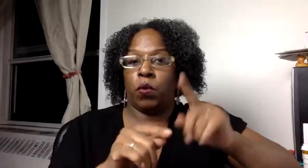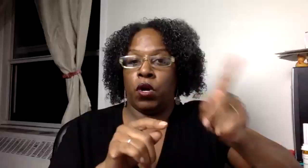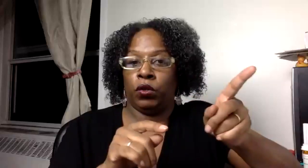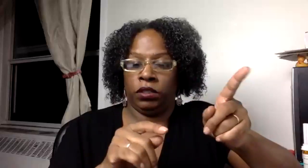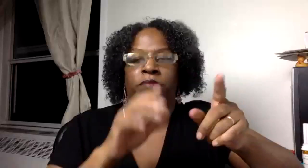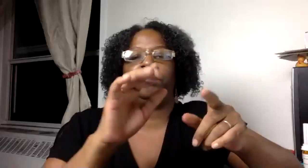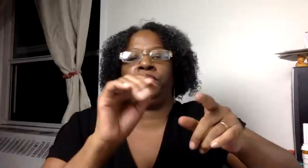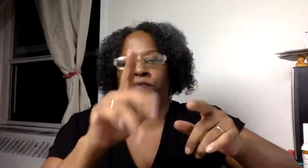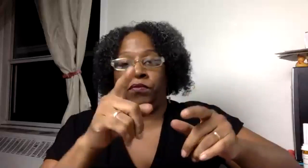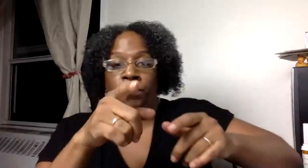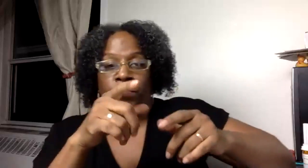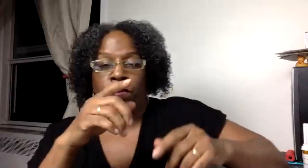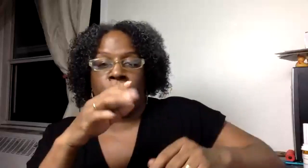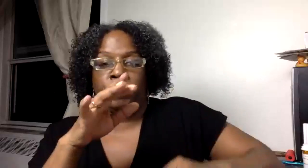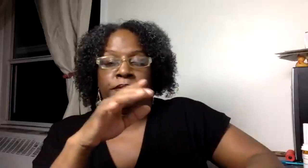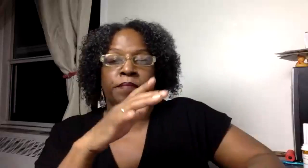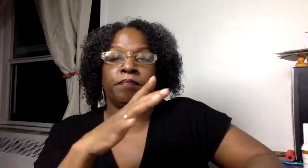Krista, do you have a question or another comment?